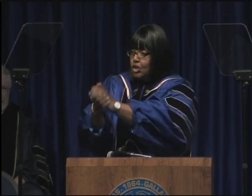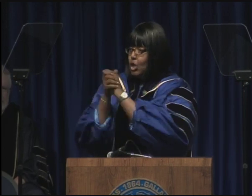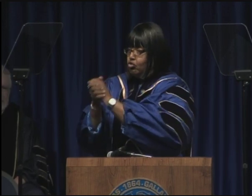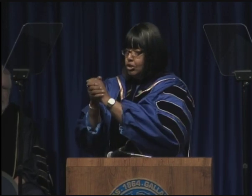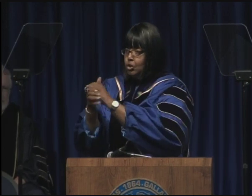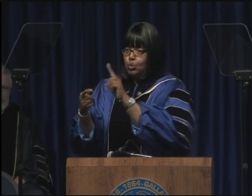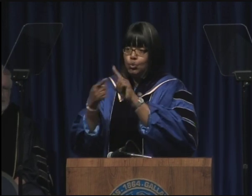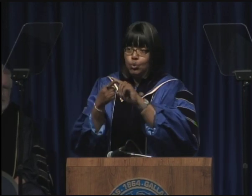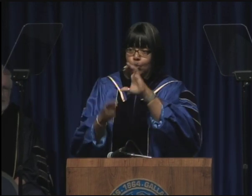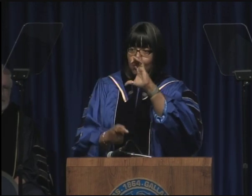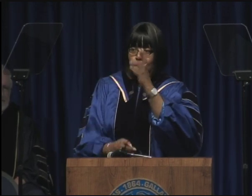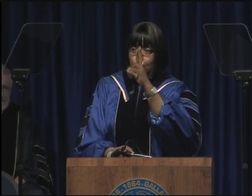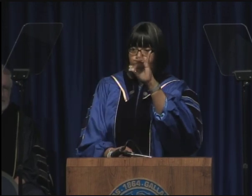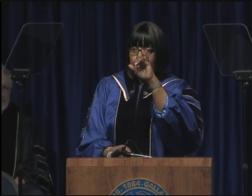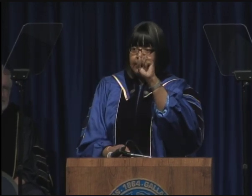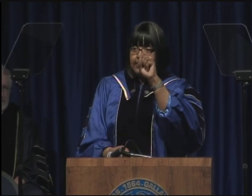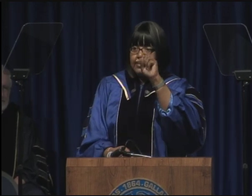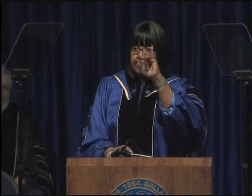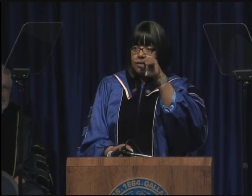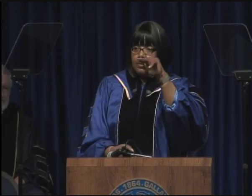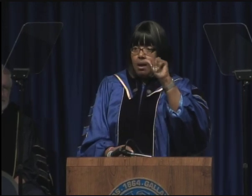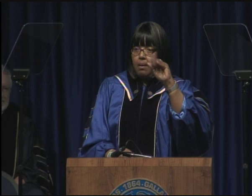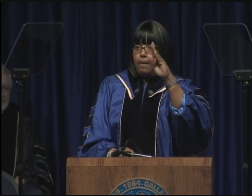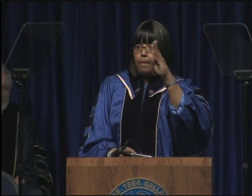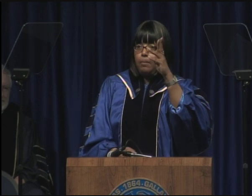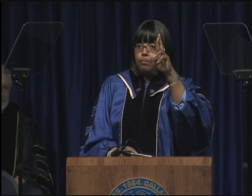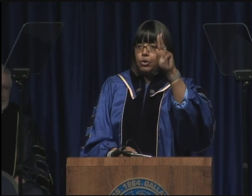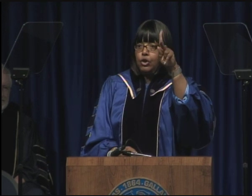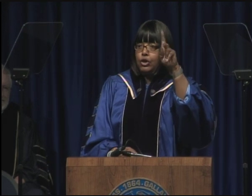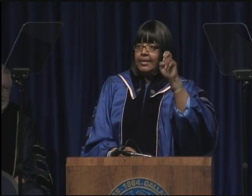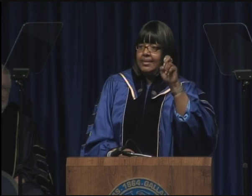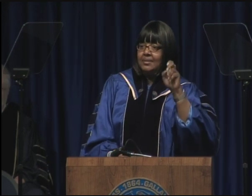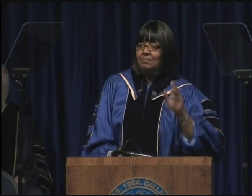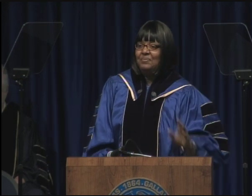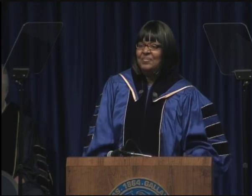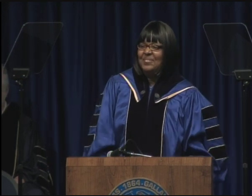community. Congratulations to Christina Burke.